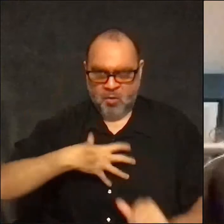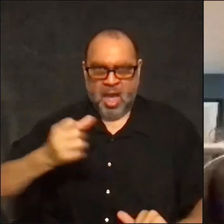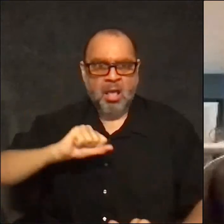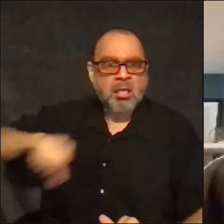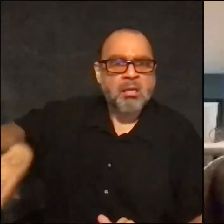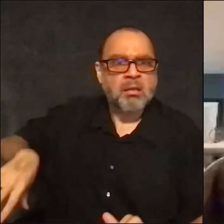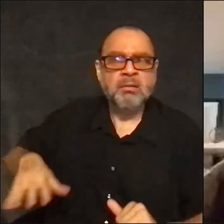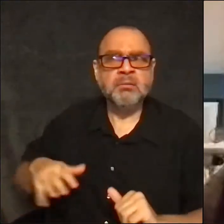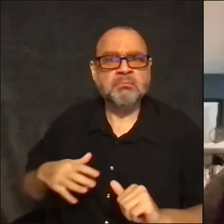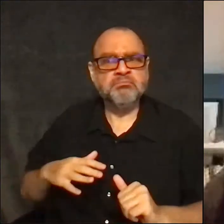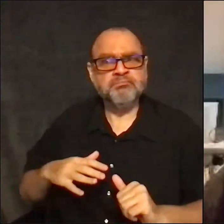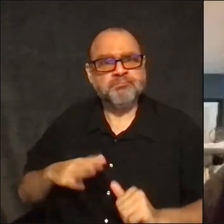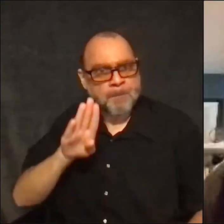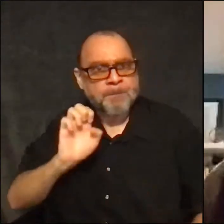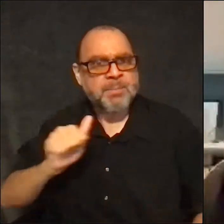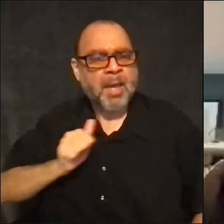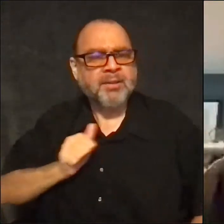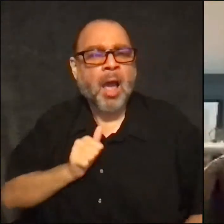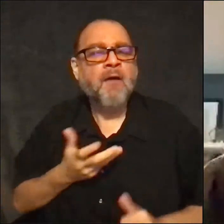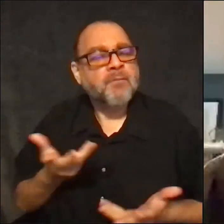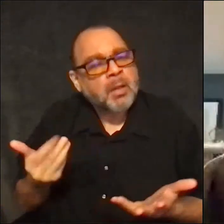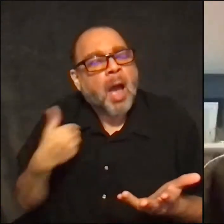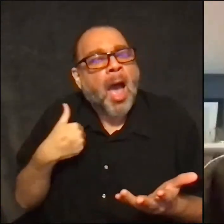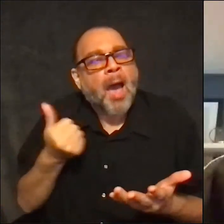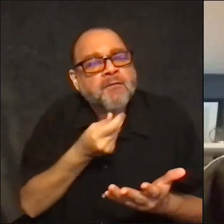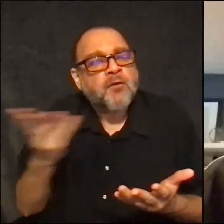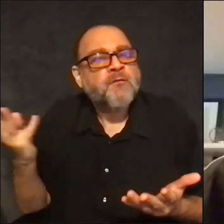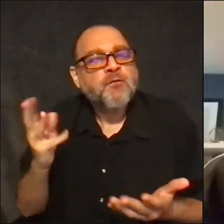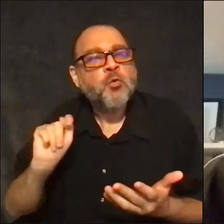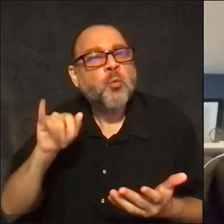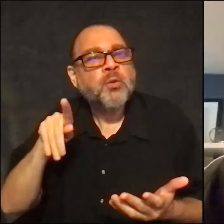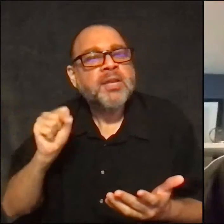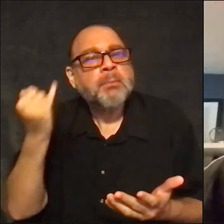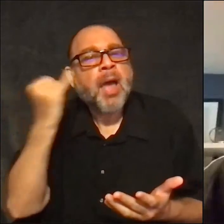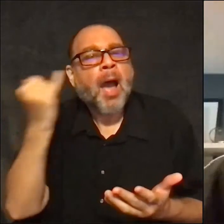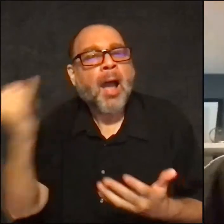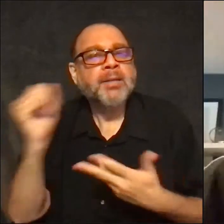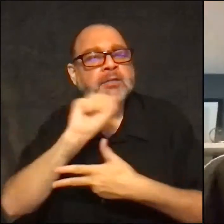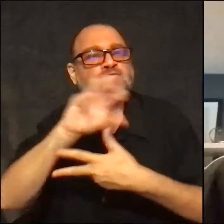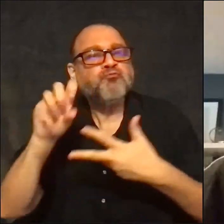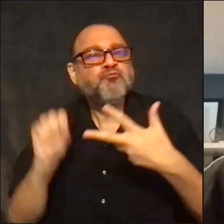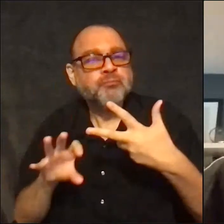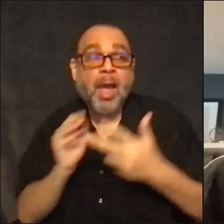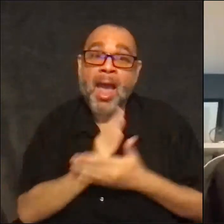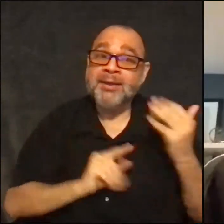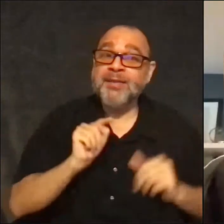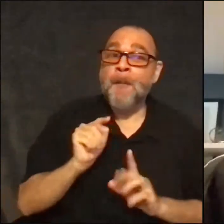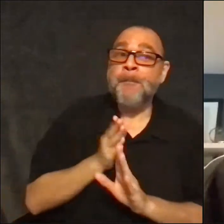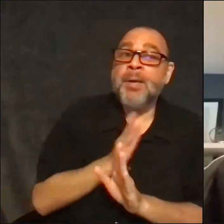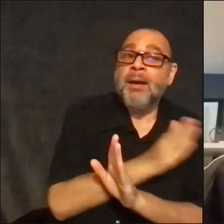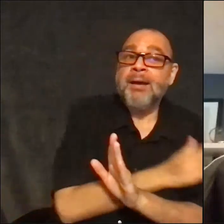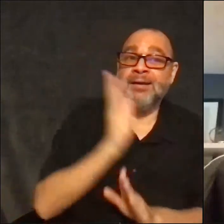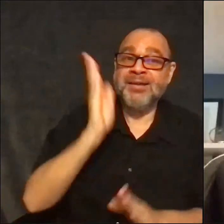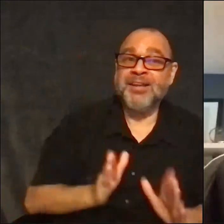for you to look out for now. And a couple of them I heard already today is mentioned. Number 1, build your personal